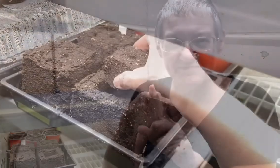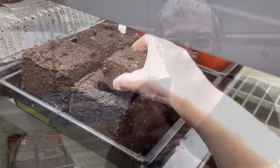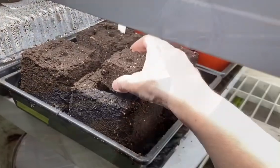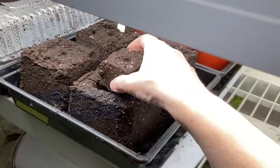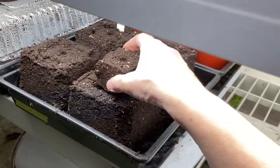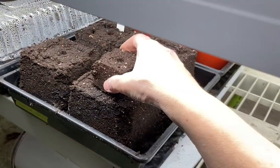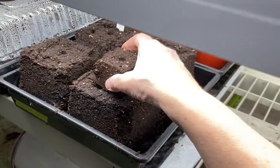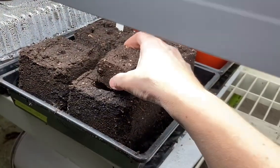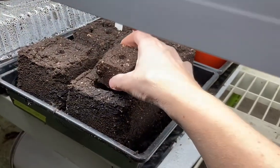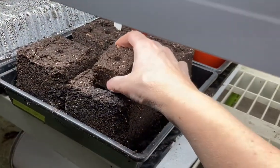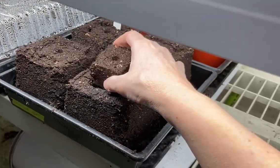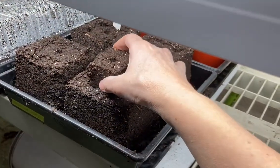germinate.